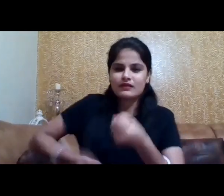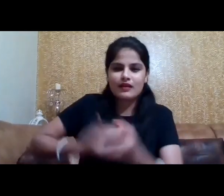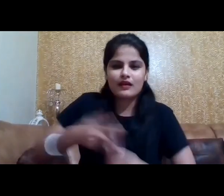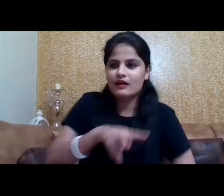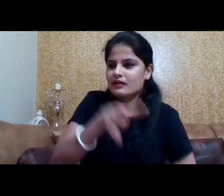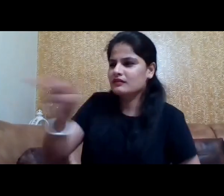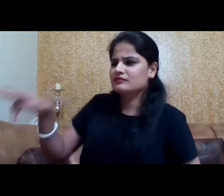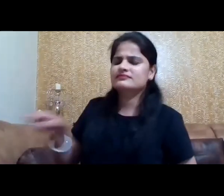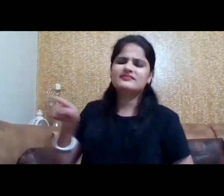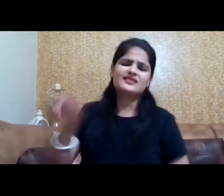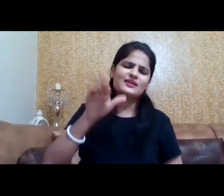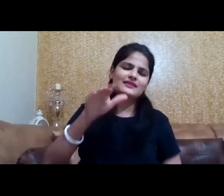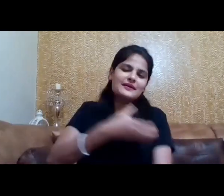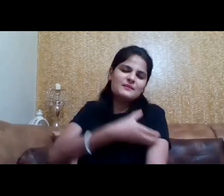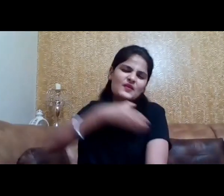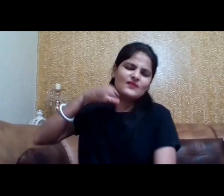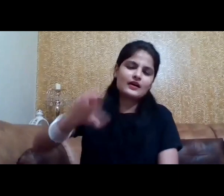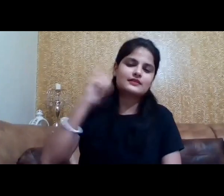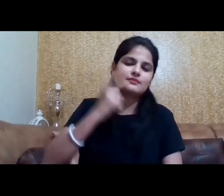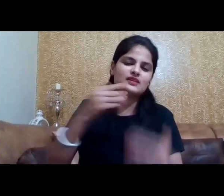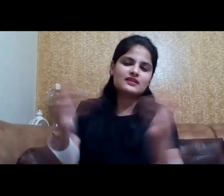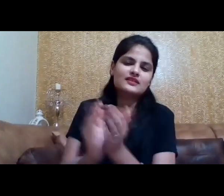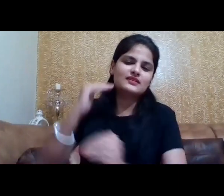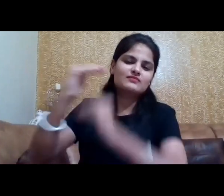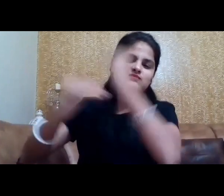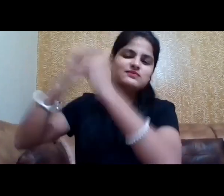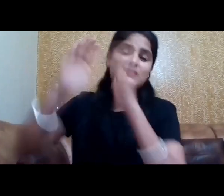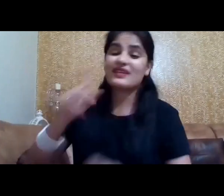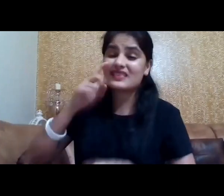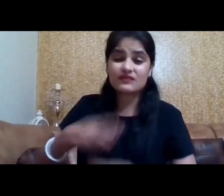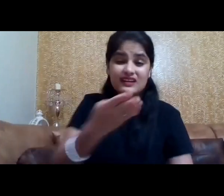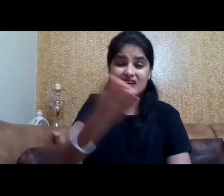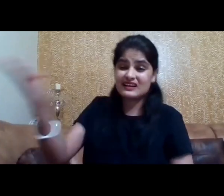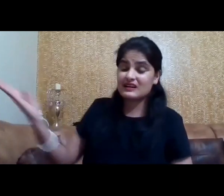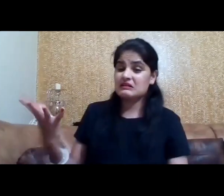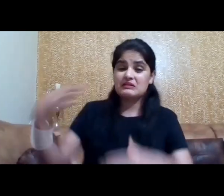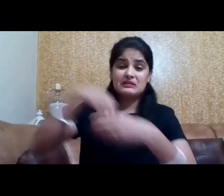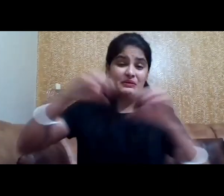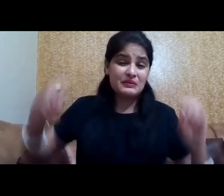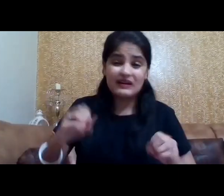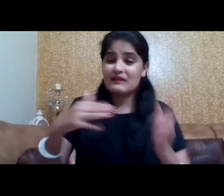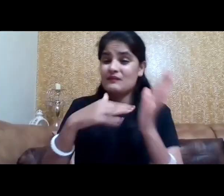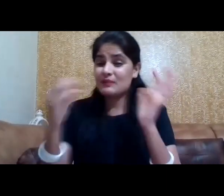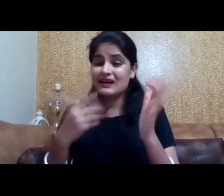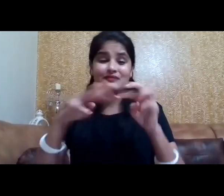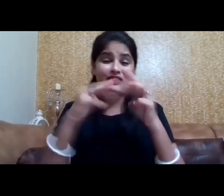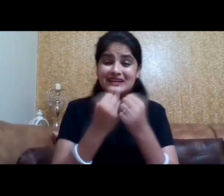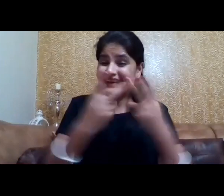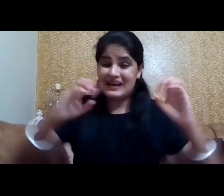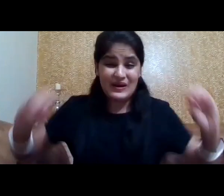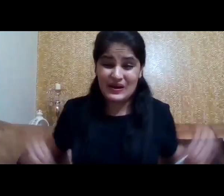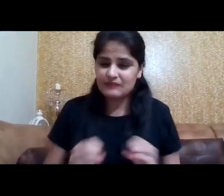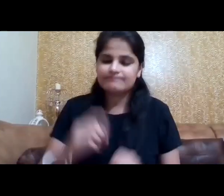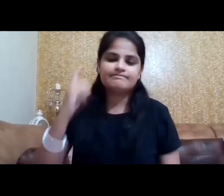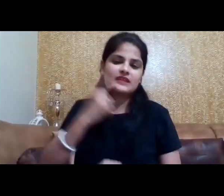thank you so much, everybody, for sharing your experiences of the different workshops. Yes, this is very important for the empowerment of the community. If you